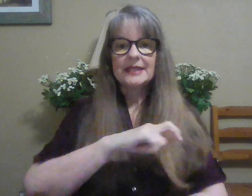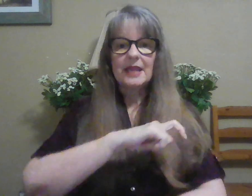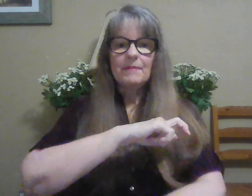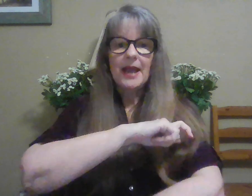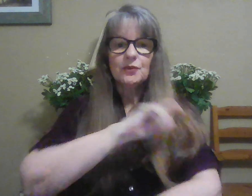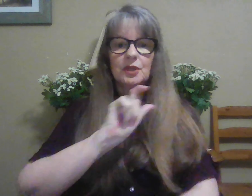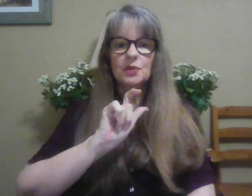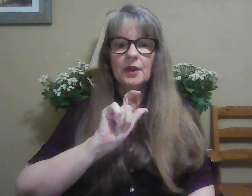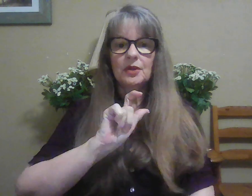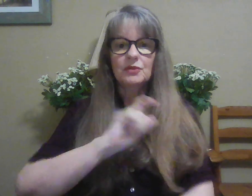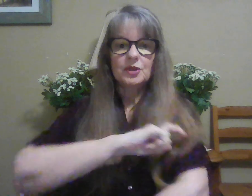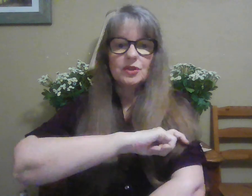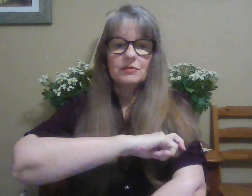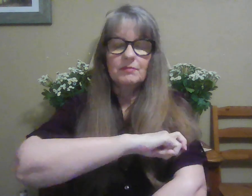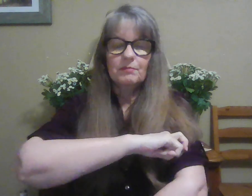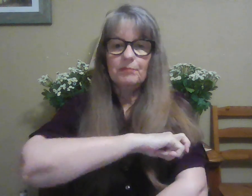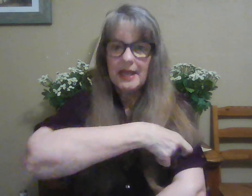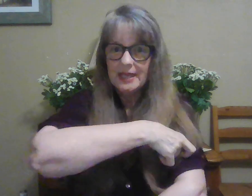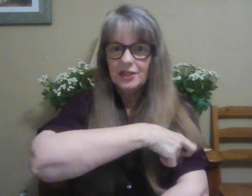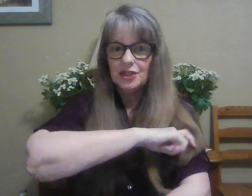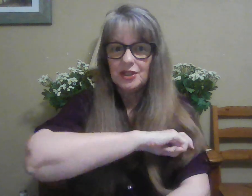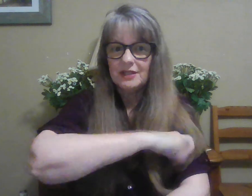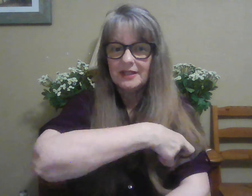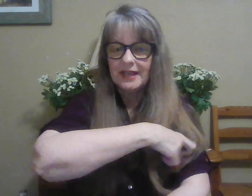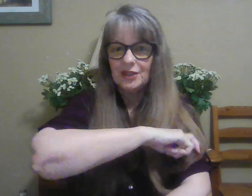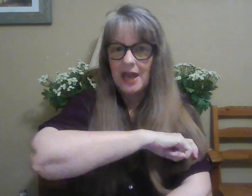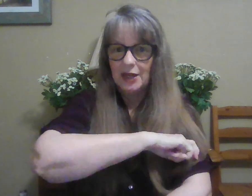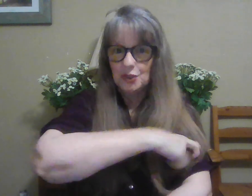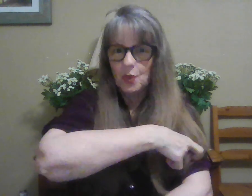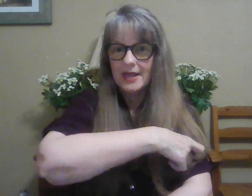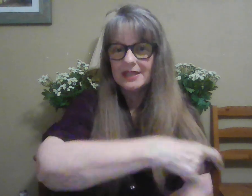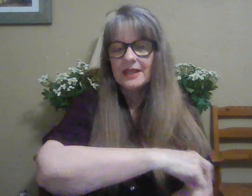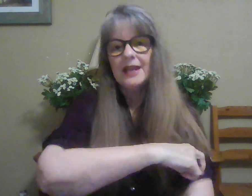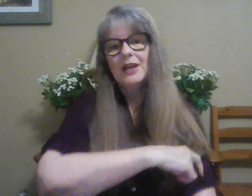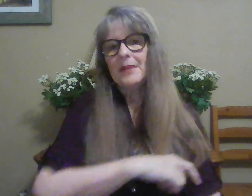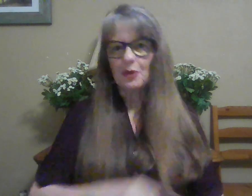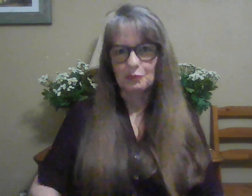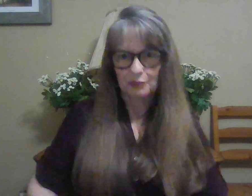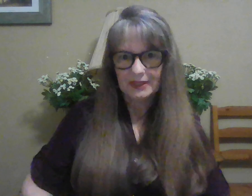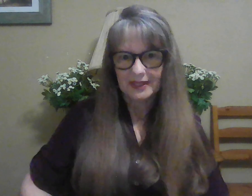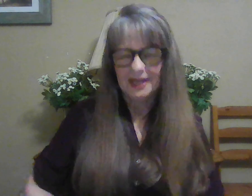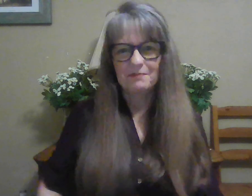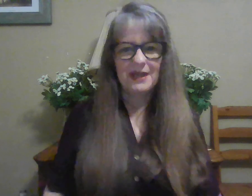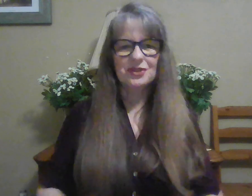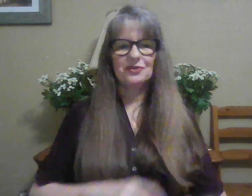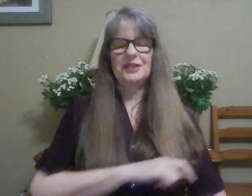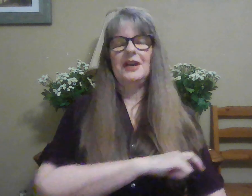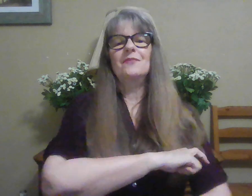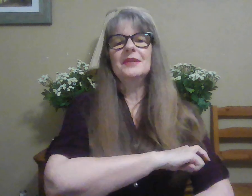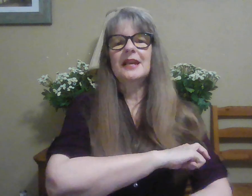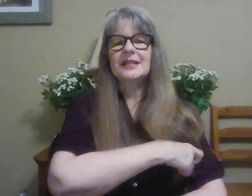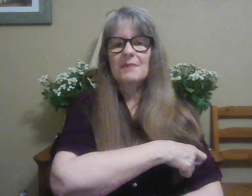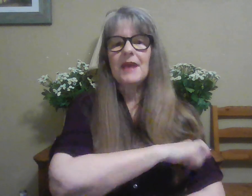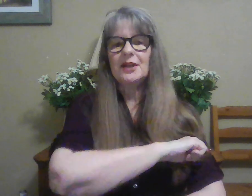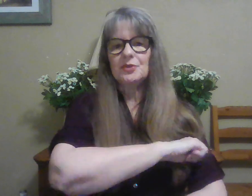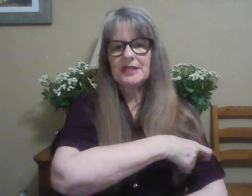St. Patrick's where you just pinch and kind of twist. I mean, don't really pinch yourself, but that St. Patrick's